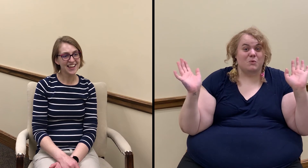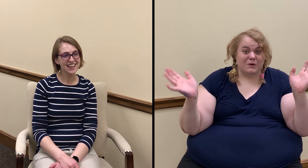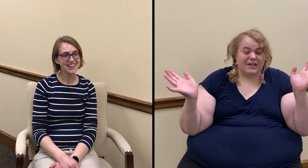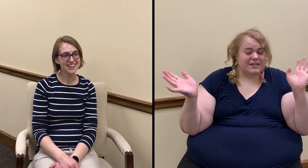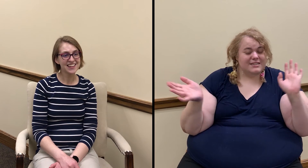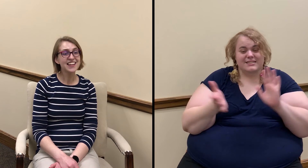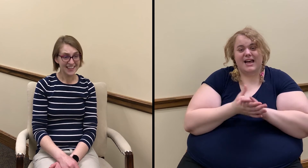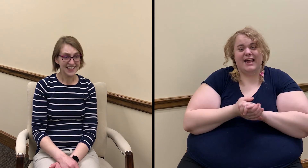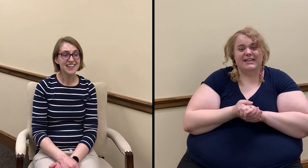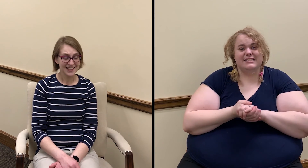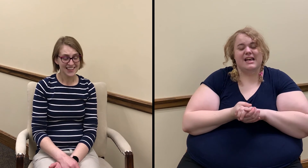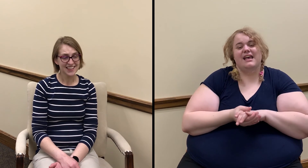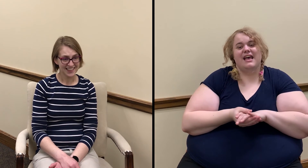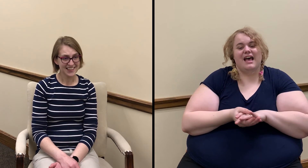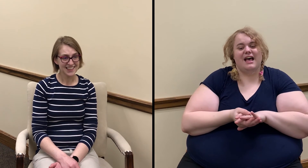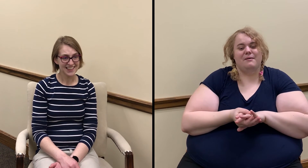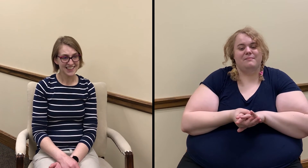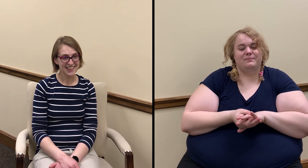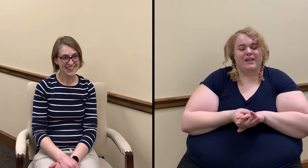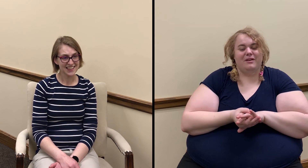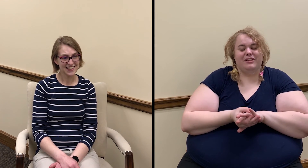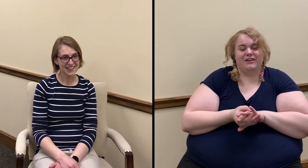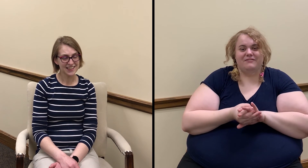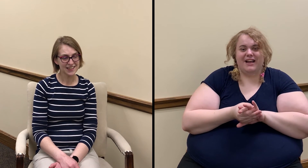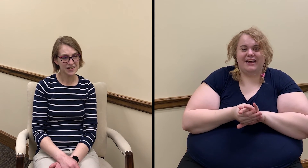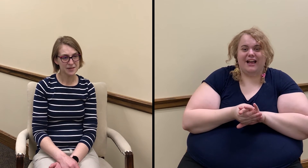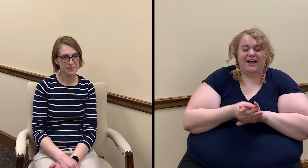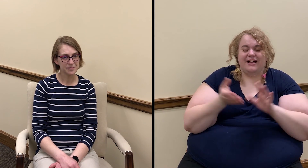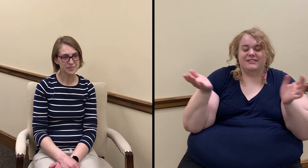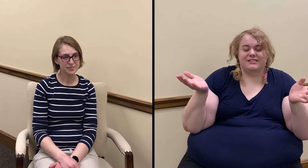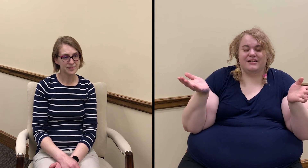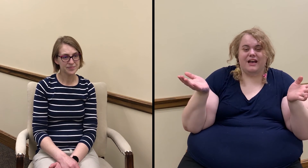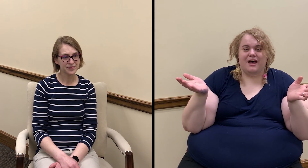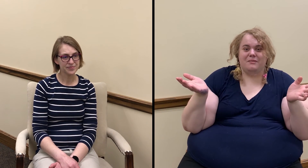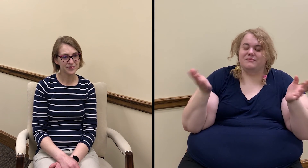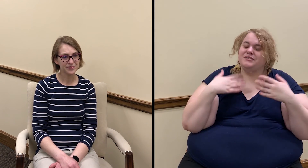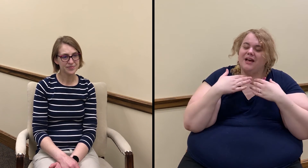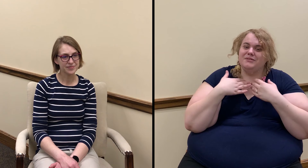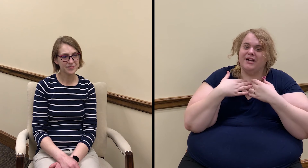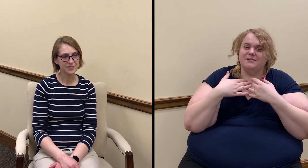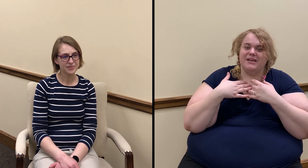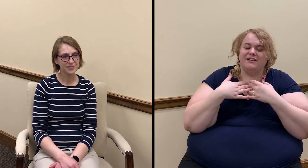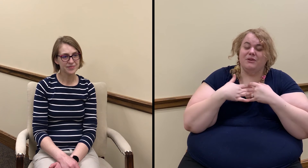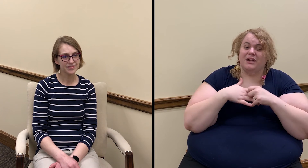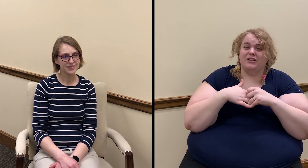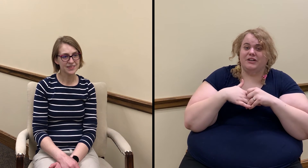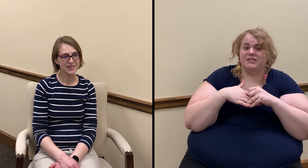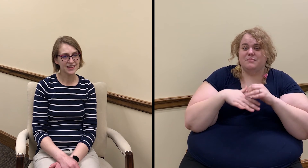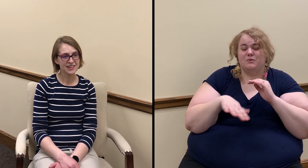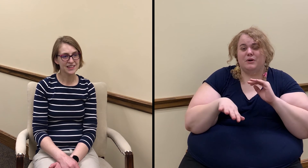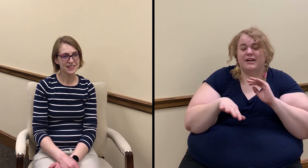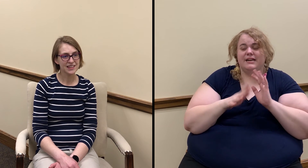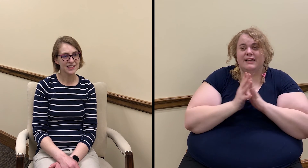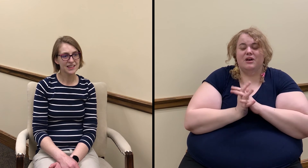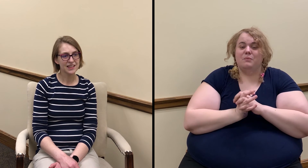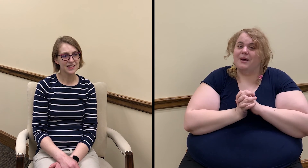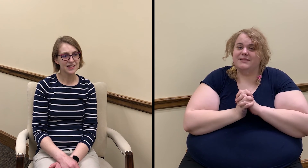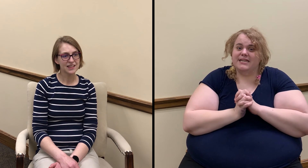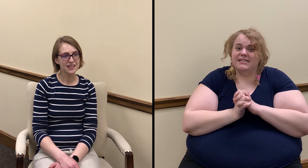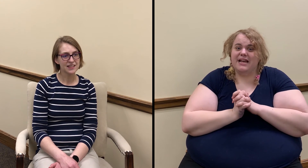more signs. And you can find out, come talk to me if you want to learn some more websites and